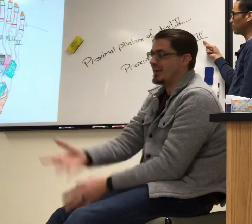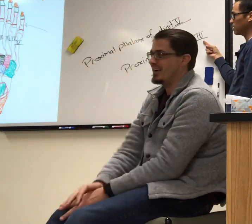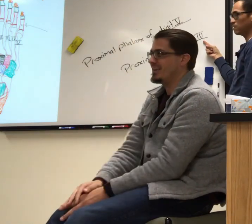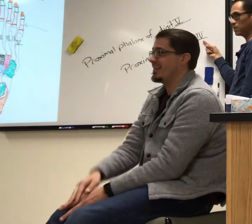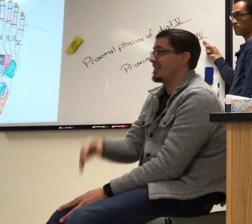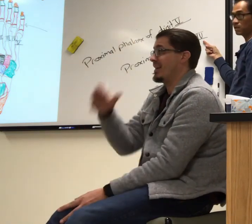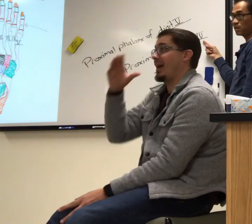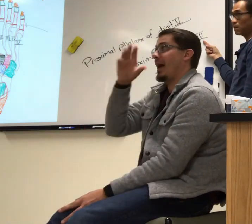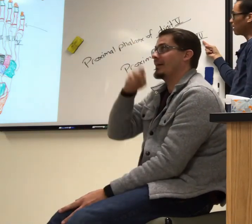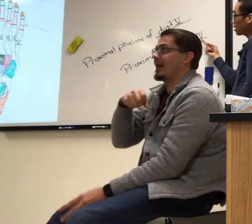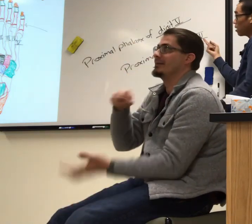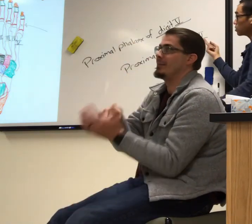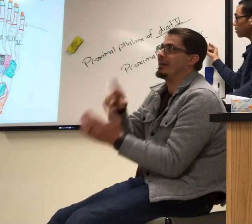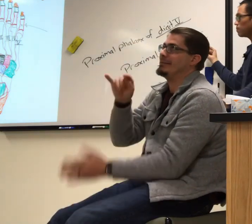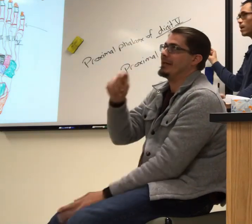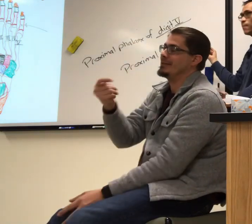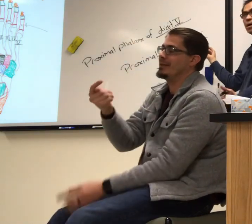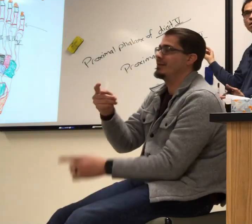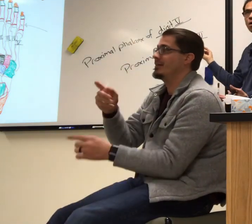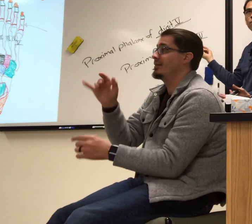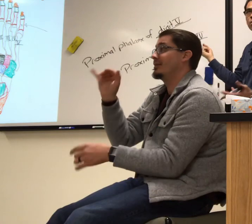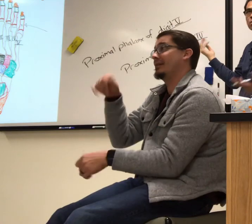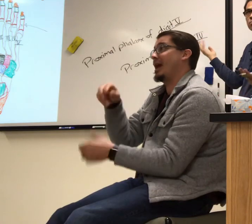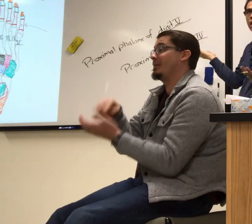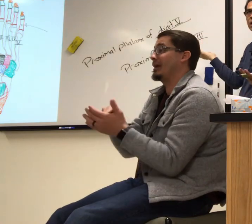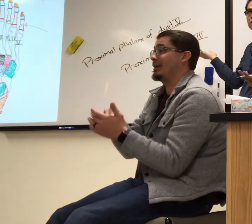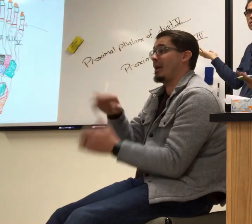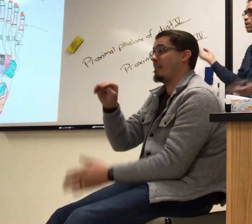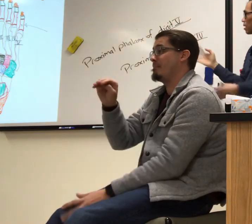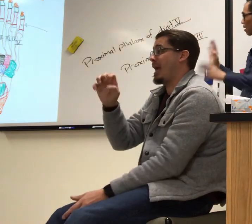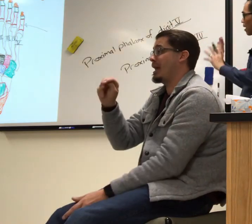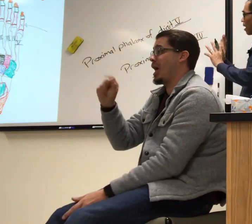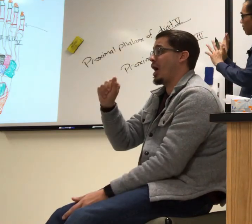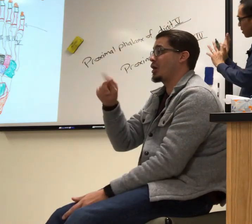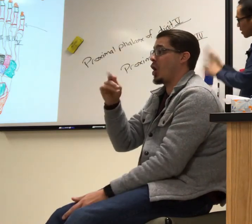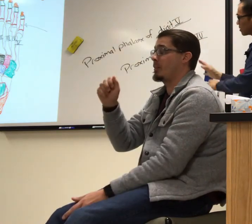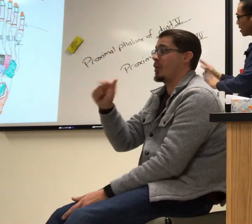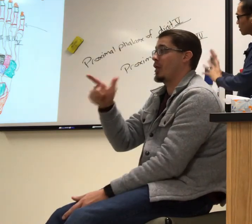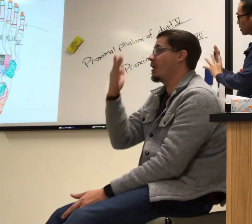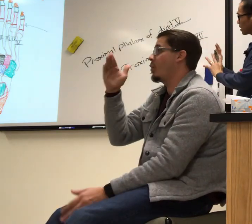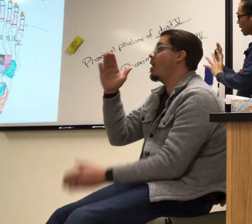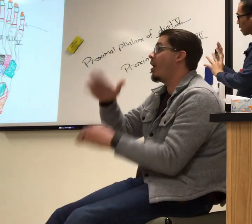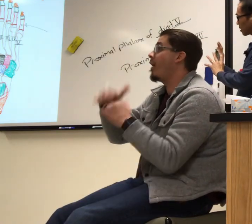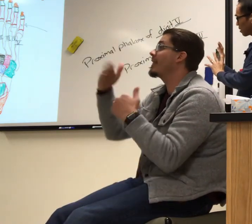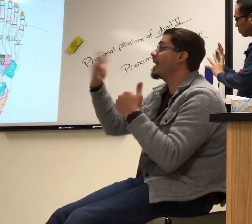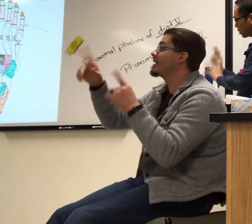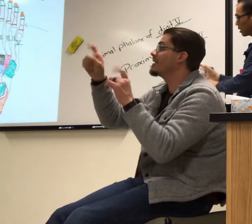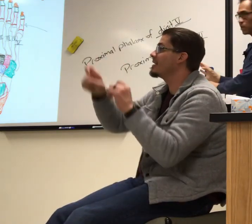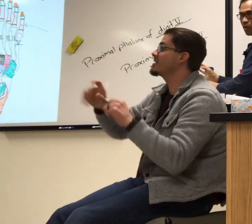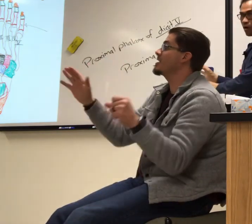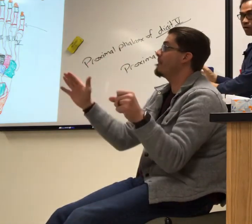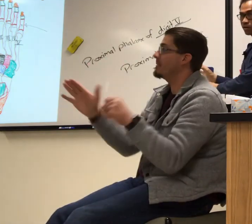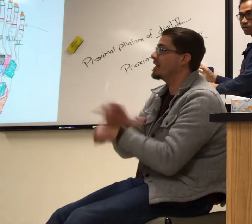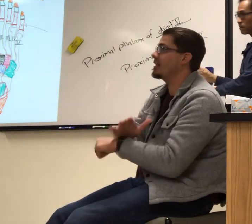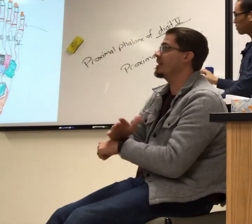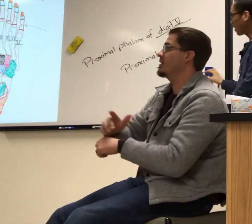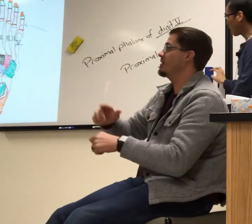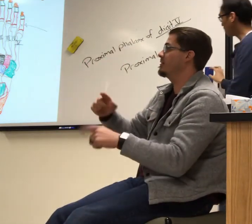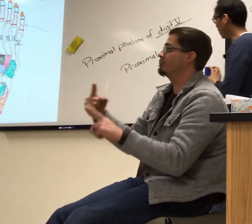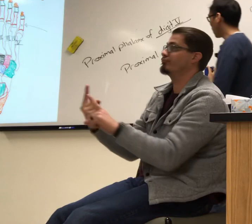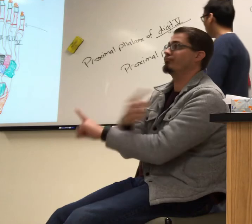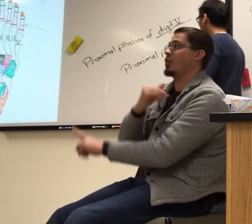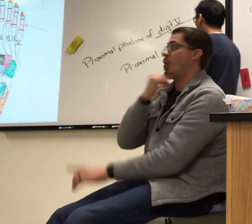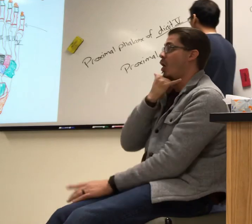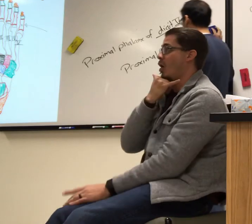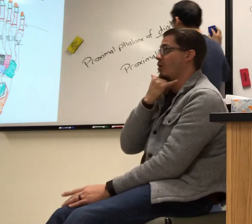I guess they mean digit. It could also mean metacarpal, or right? Okay, on the next test, it's like completely wrong. Okay,